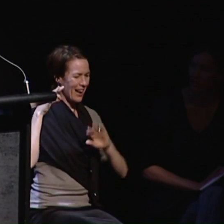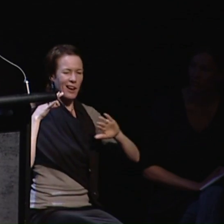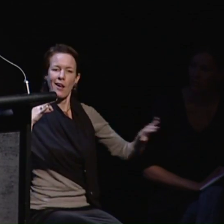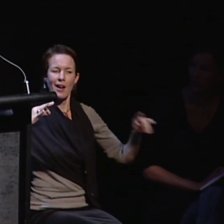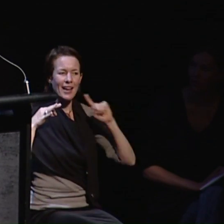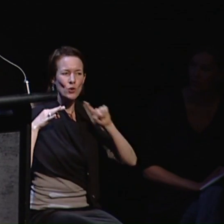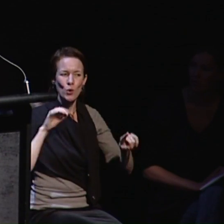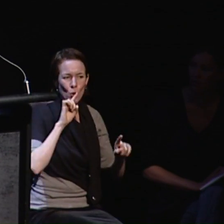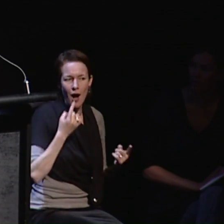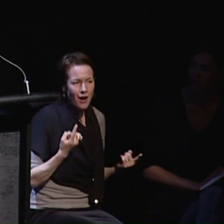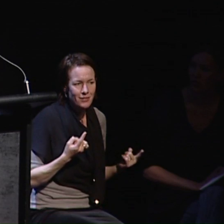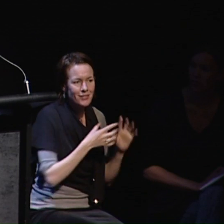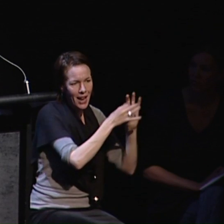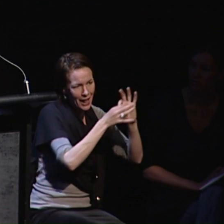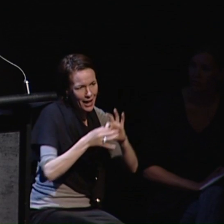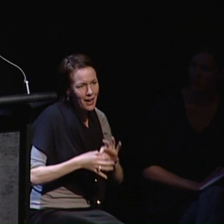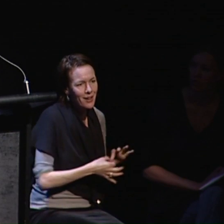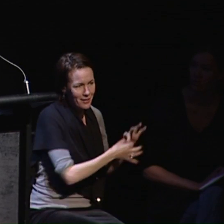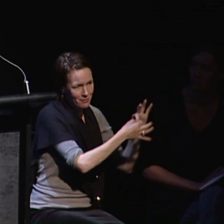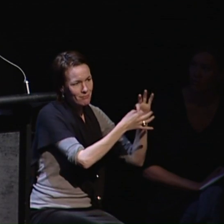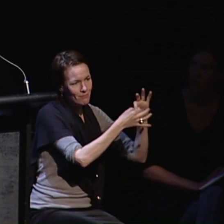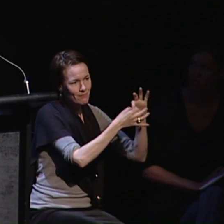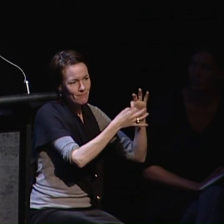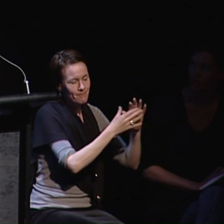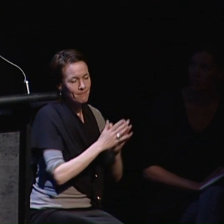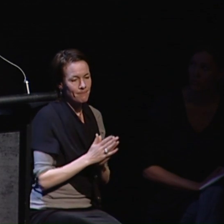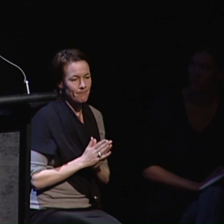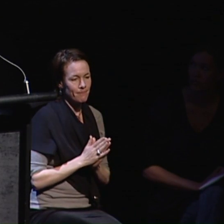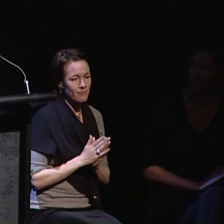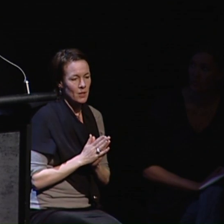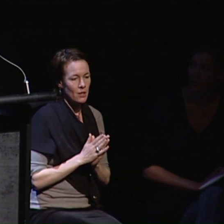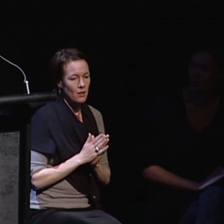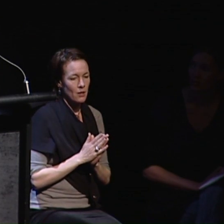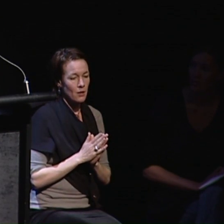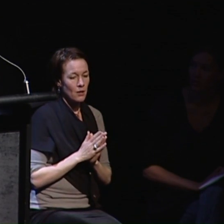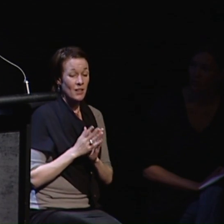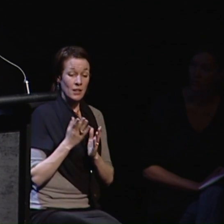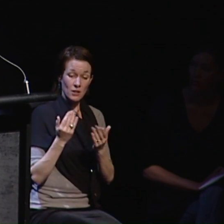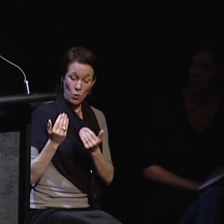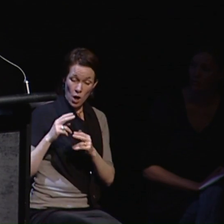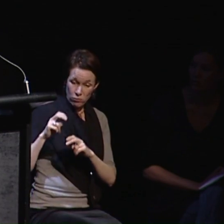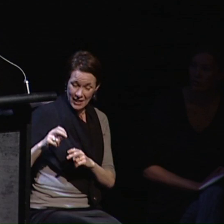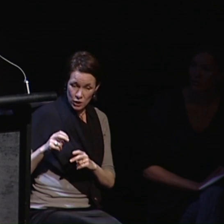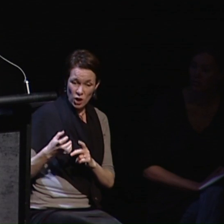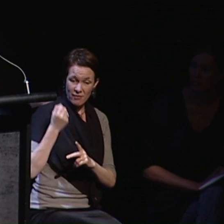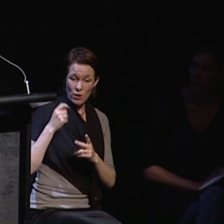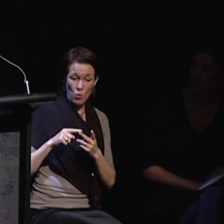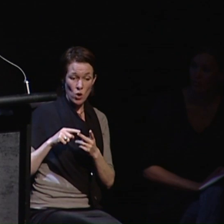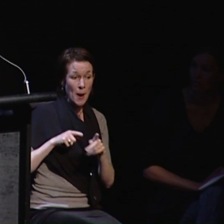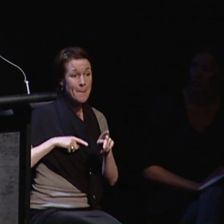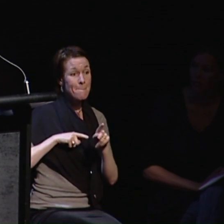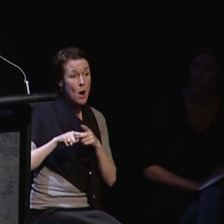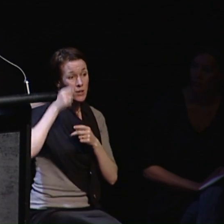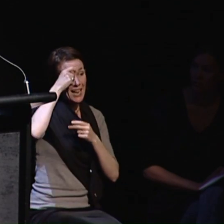really come into play. Also, that the vast majority of adults with intellectual disabilities live at home with